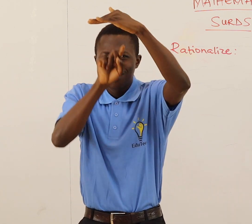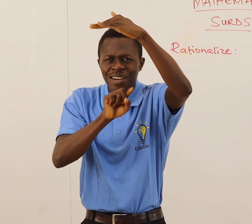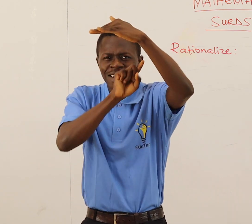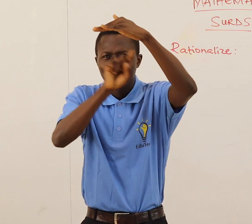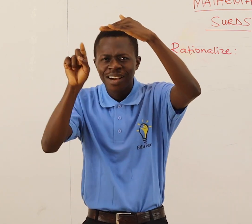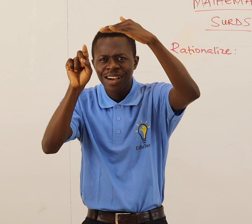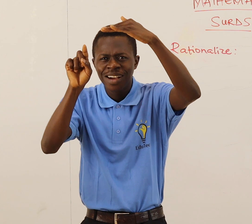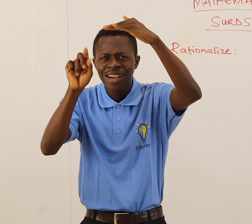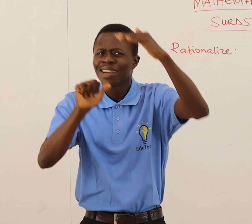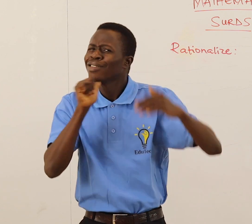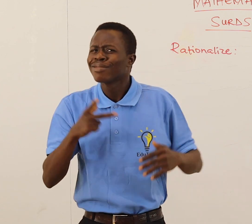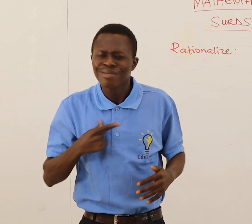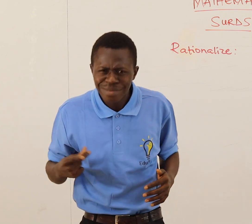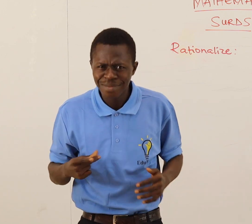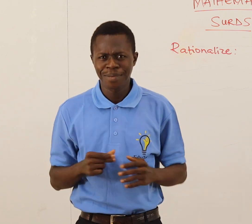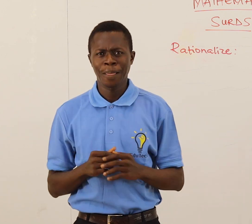1 and the denominator is square root of 5.